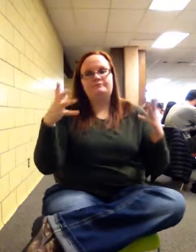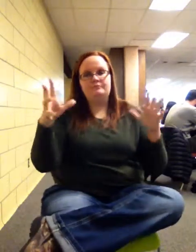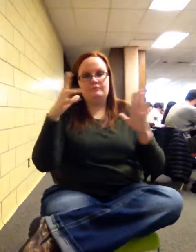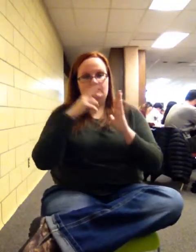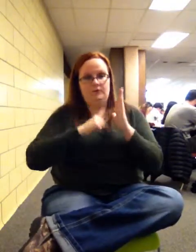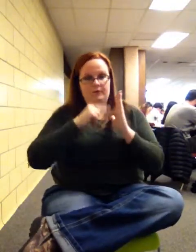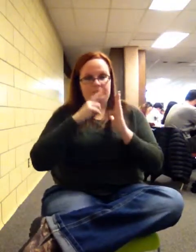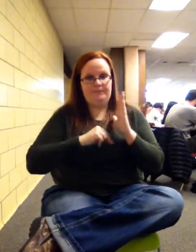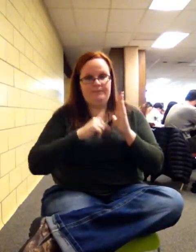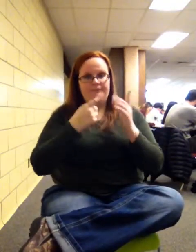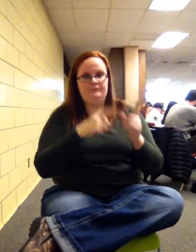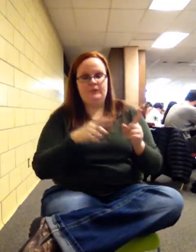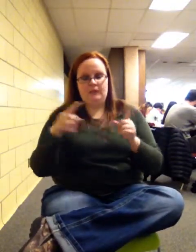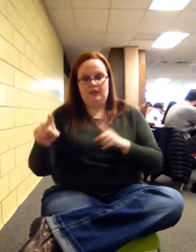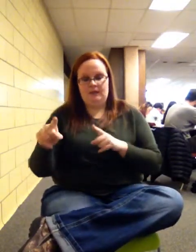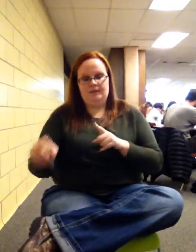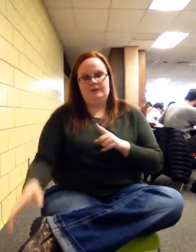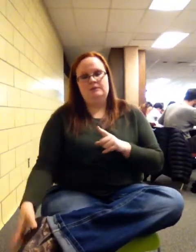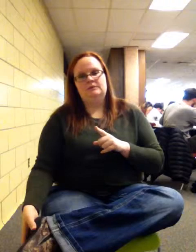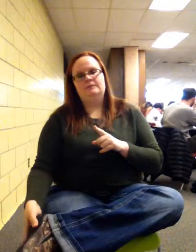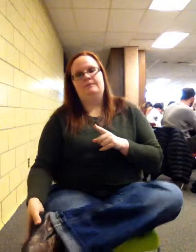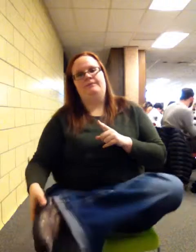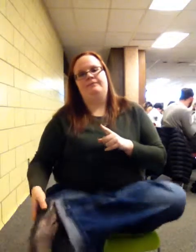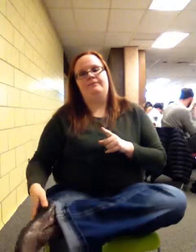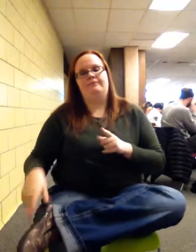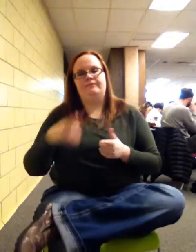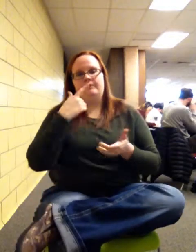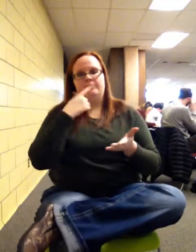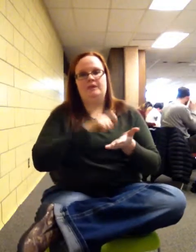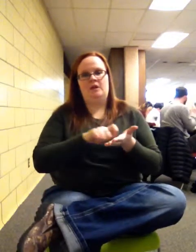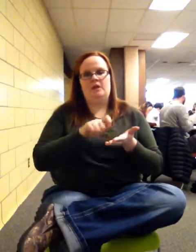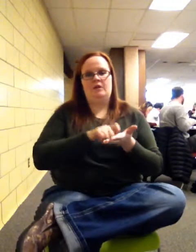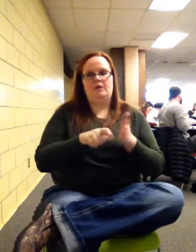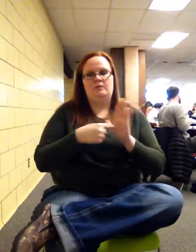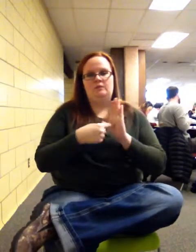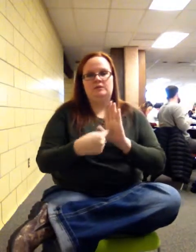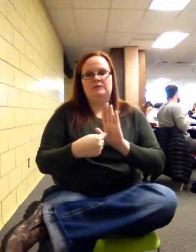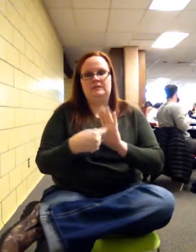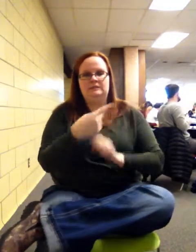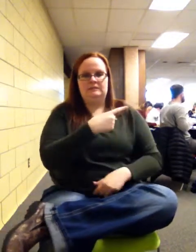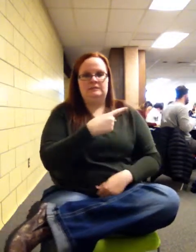what happens is the author presents this. Let me wait for the board to dry.